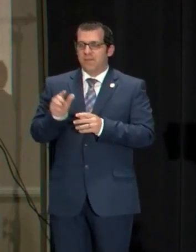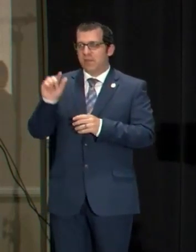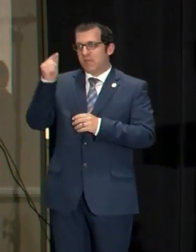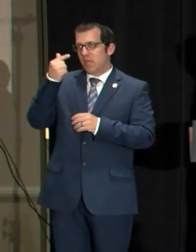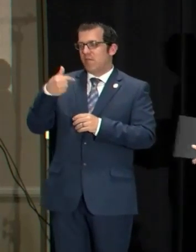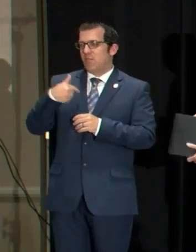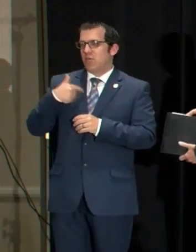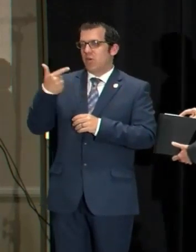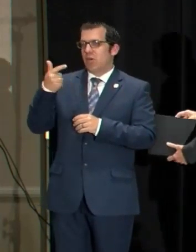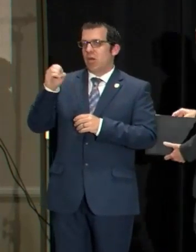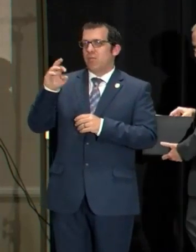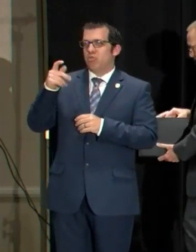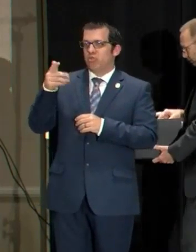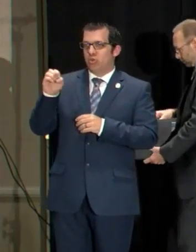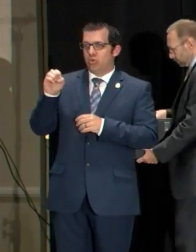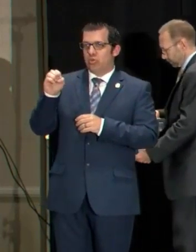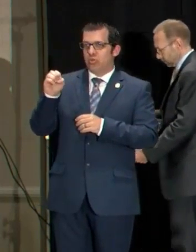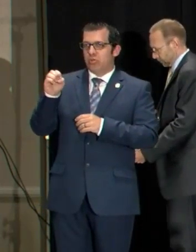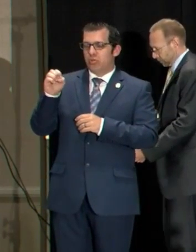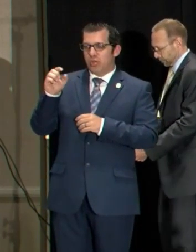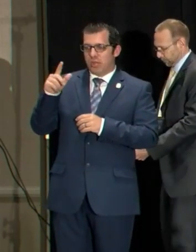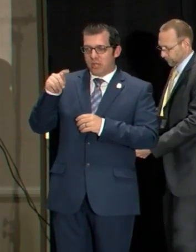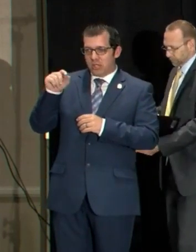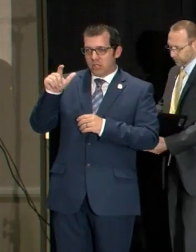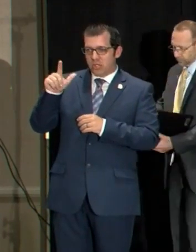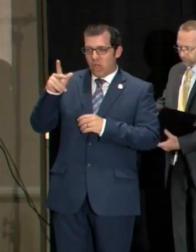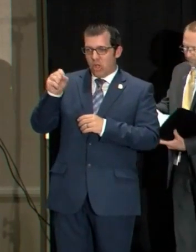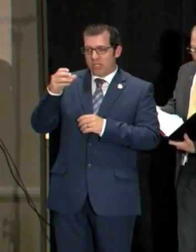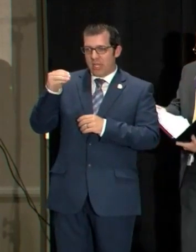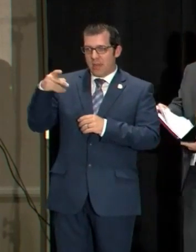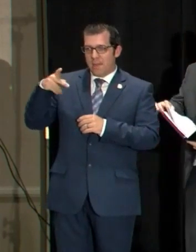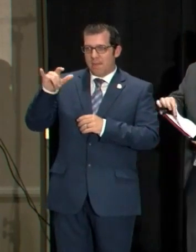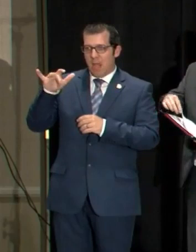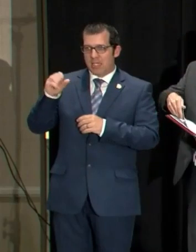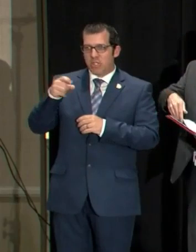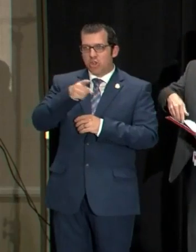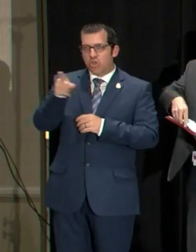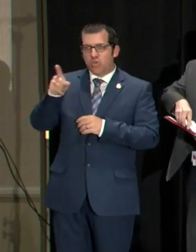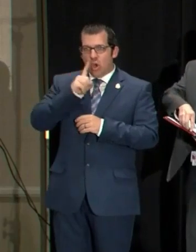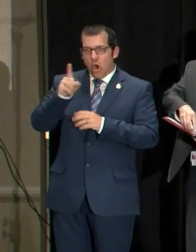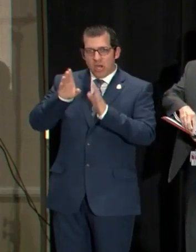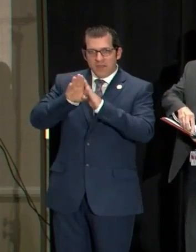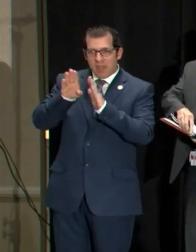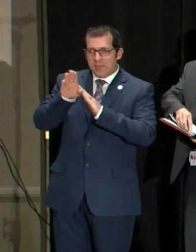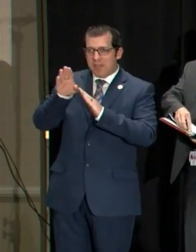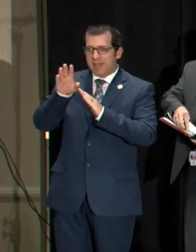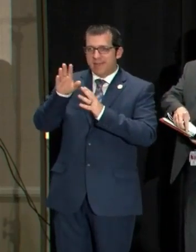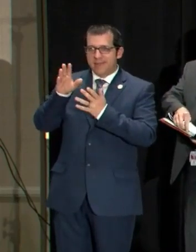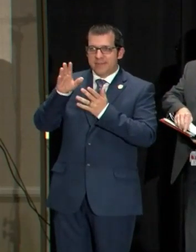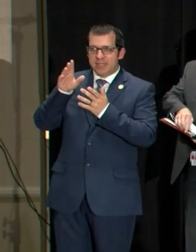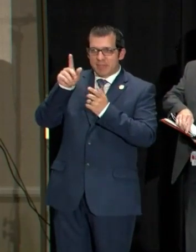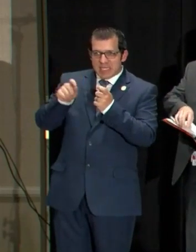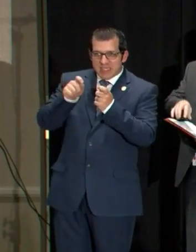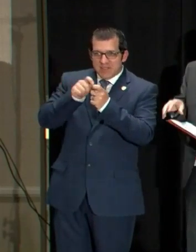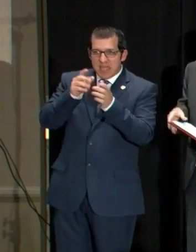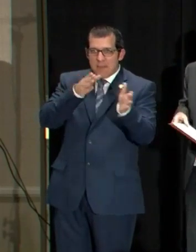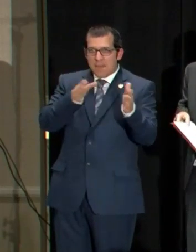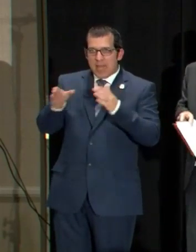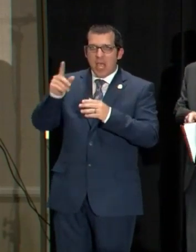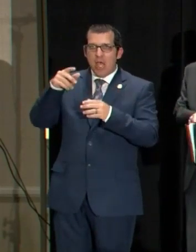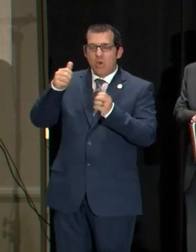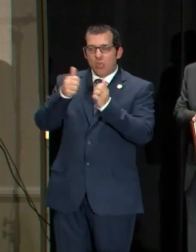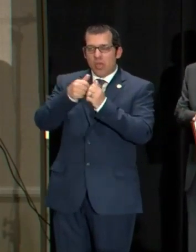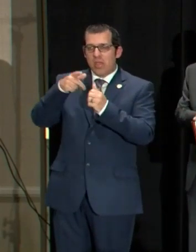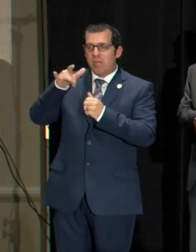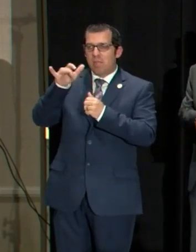Governor George Jared with Talk Business and Politics. Are you guys developing any type of comprehensive plan with the public school system for next